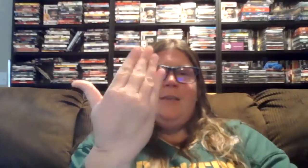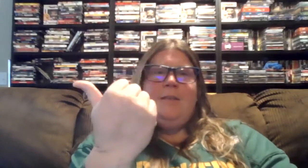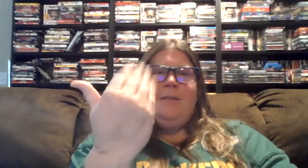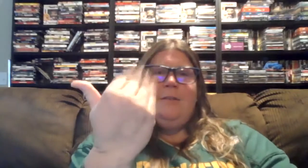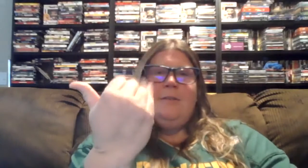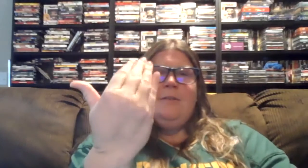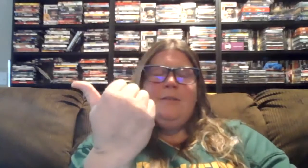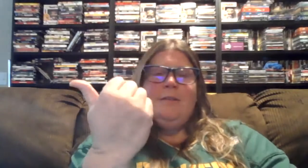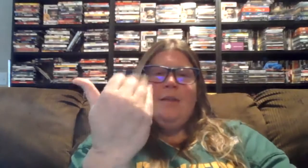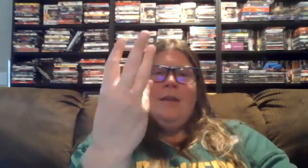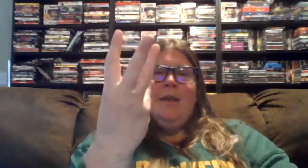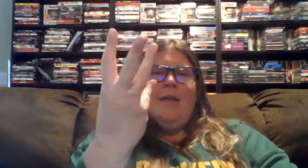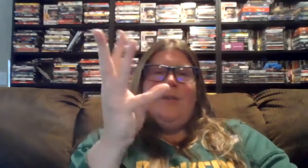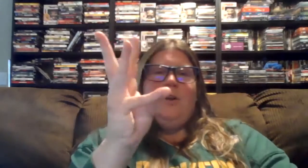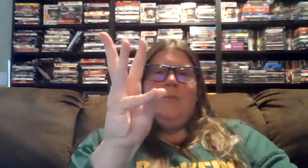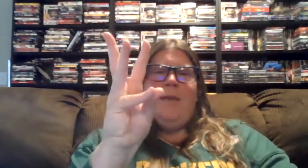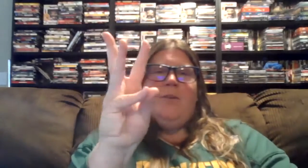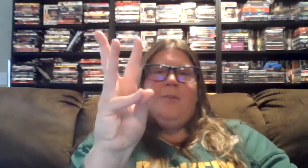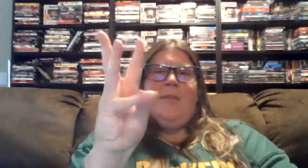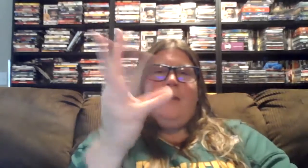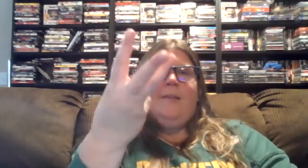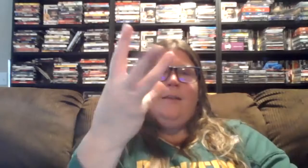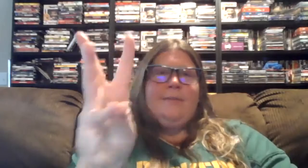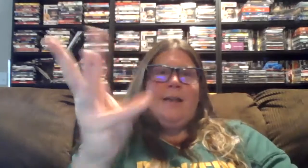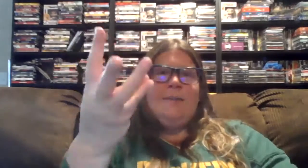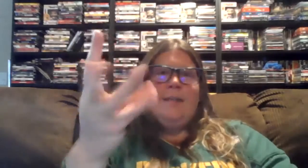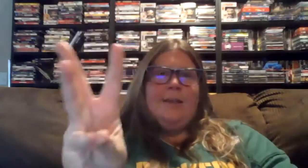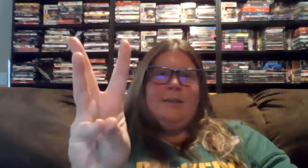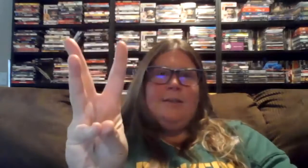15. And then you're going to make your 6, 16,